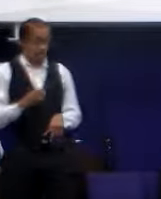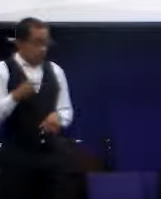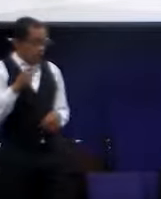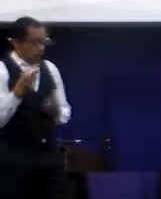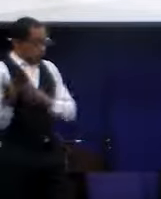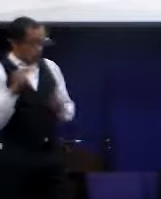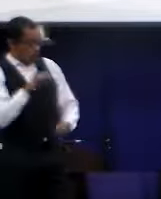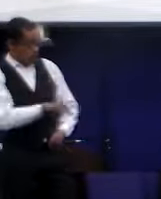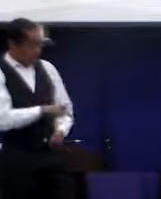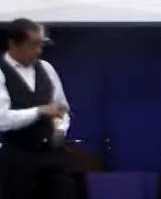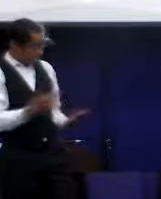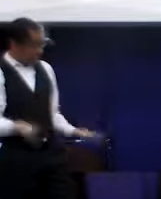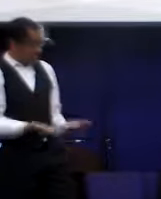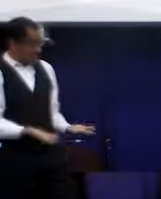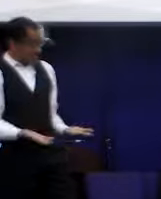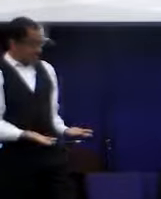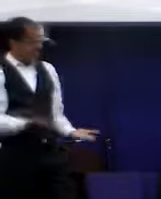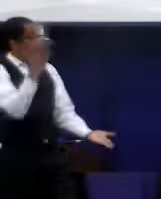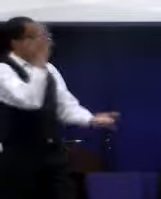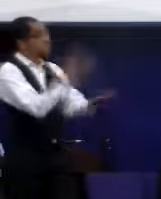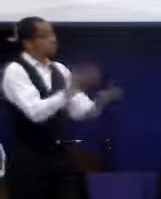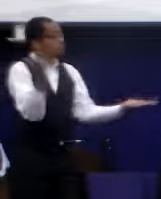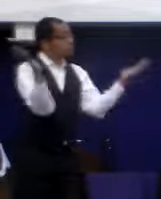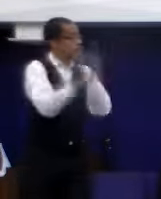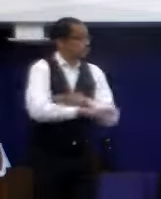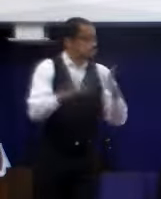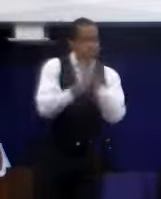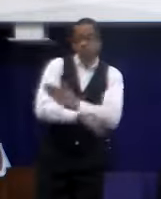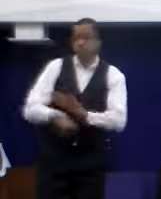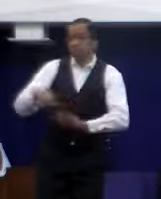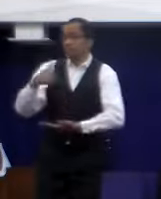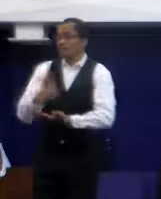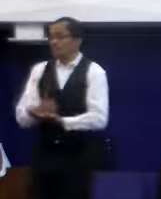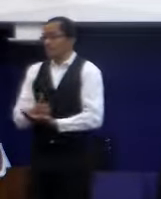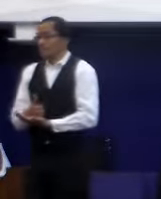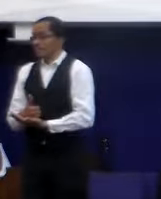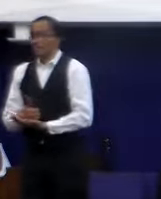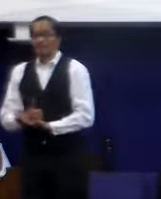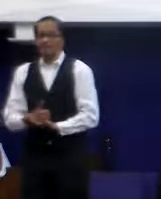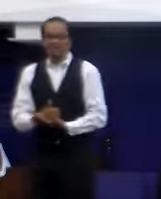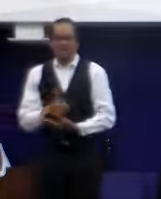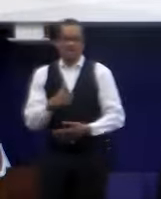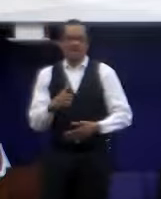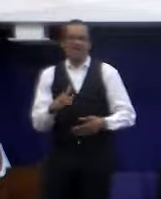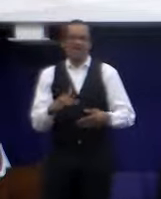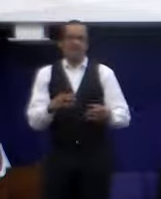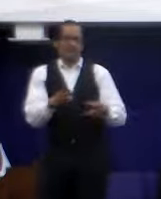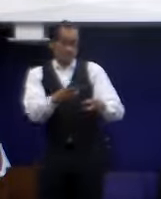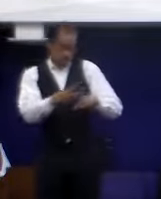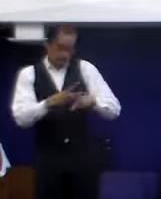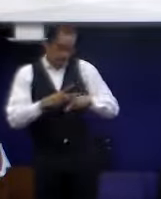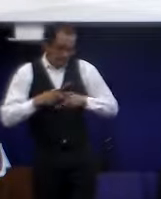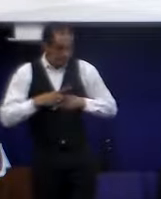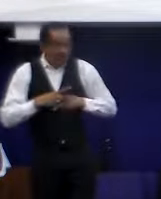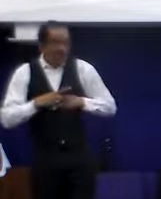right here, I can bring you out of the storm. Amen. But look here, we don't want to get rid of those things. Amen. We want to